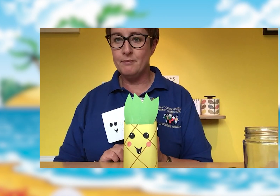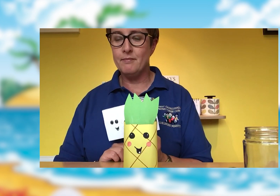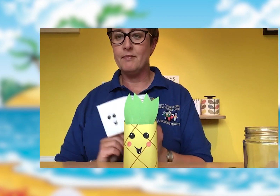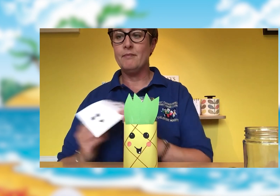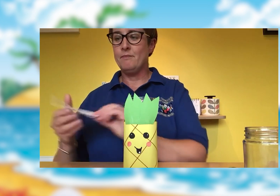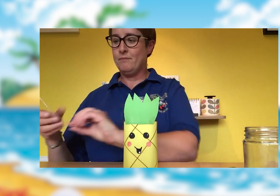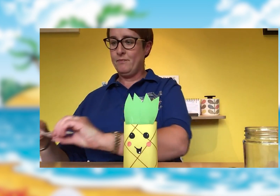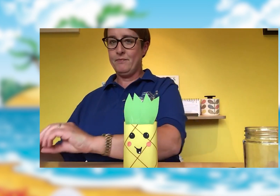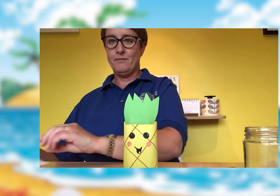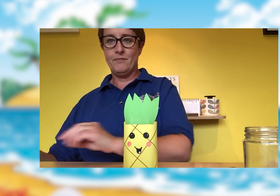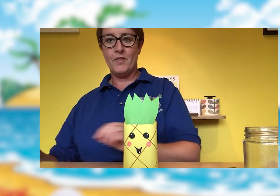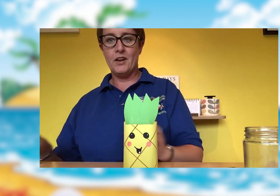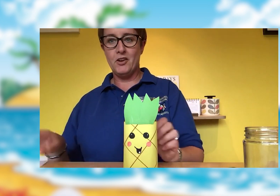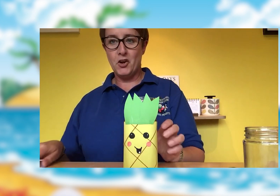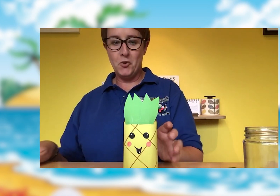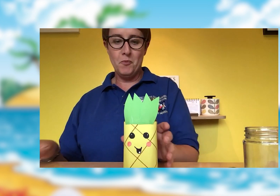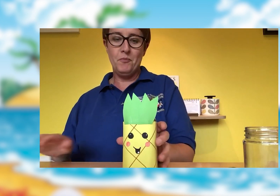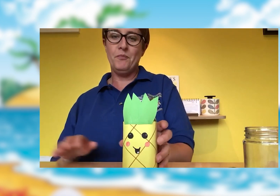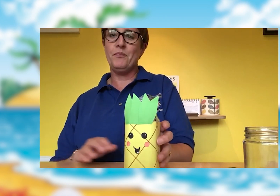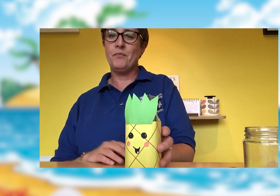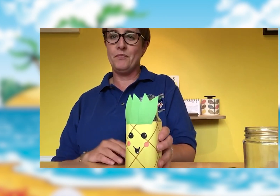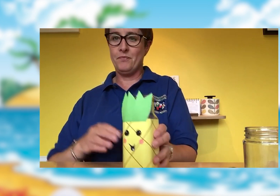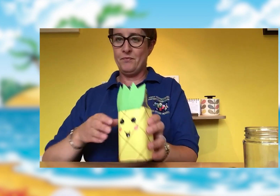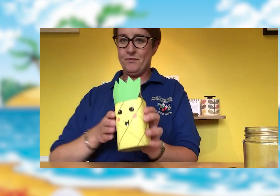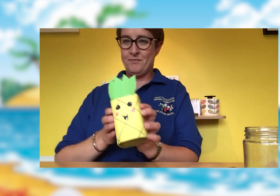Pineapple. There you go.